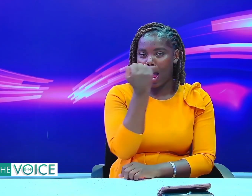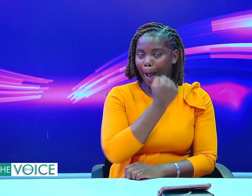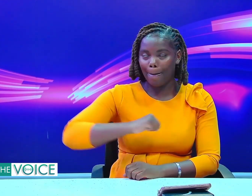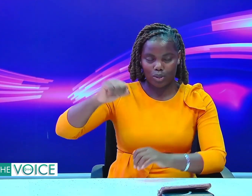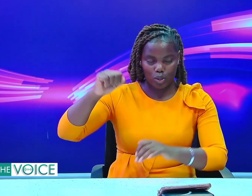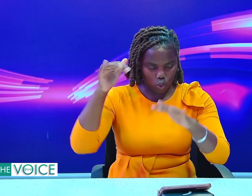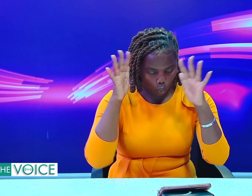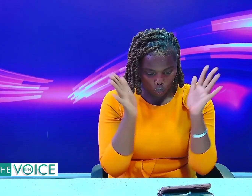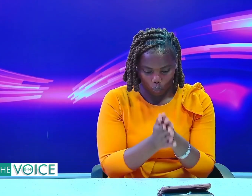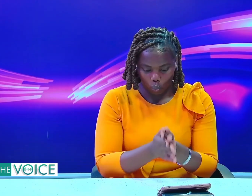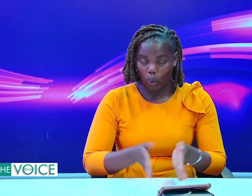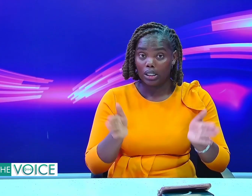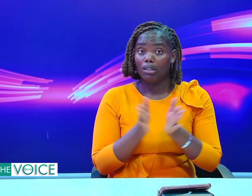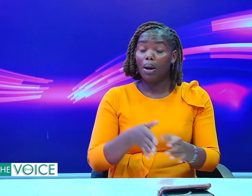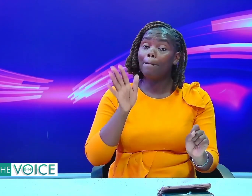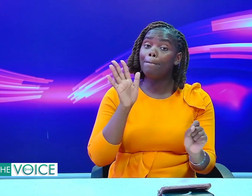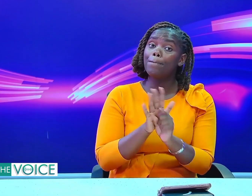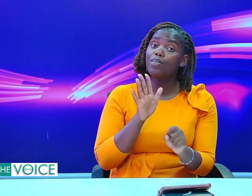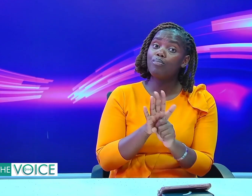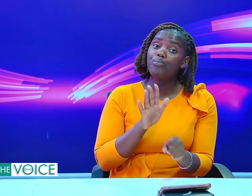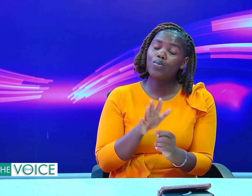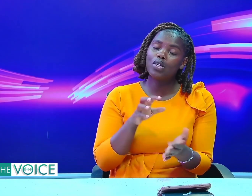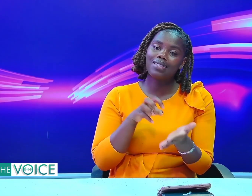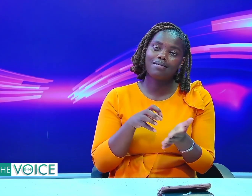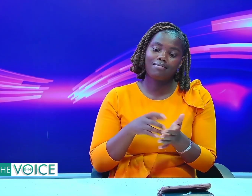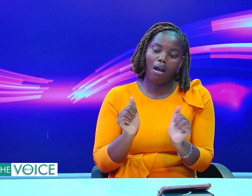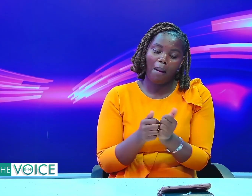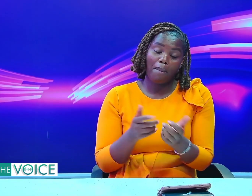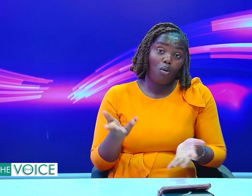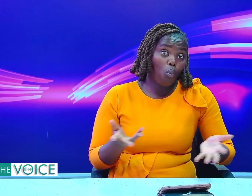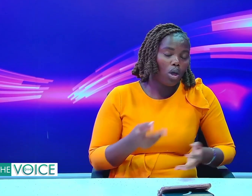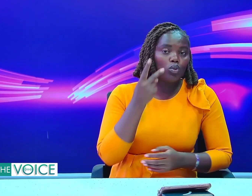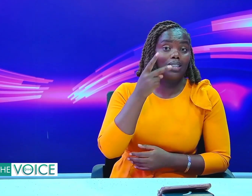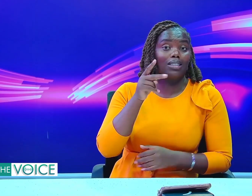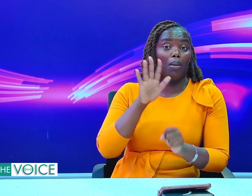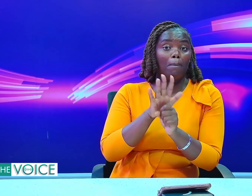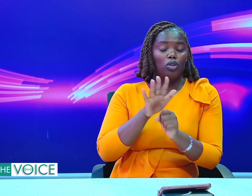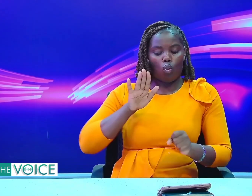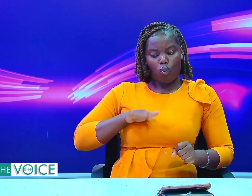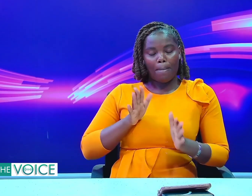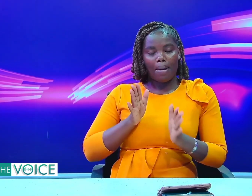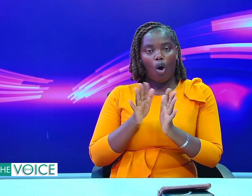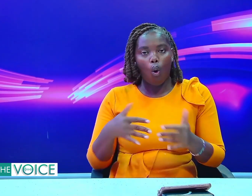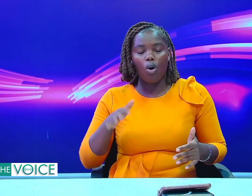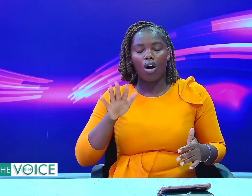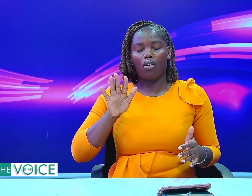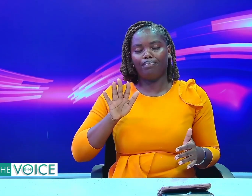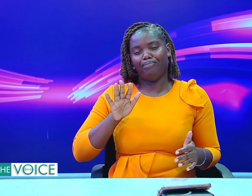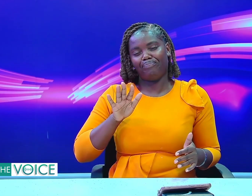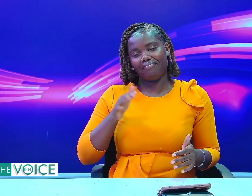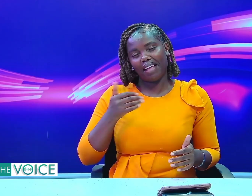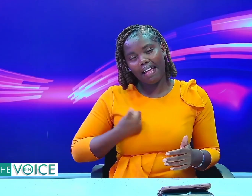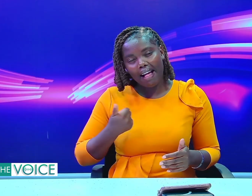the next form is economical abuse. Many cases have happened. For